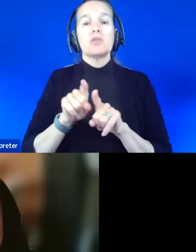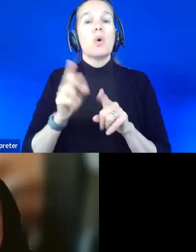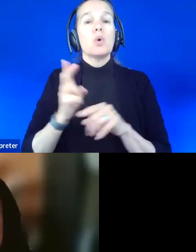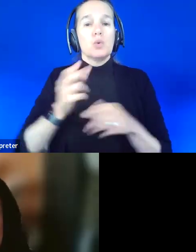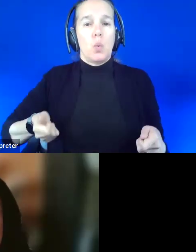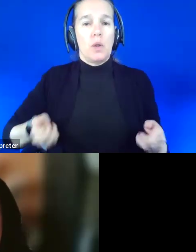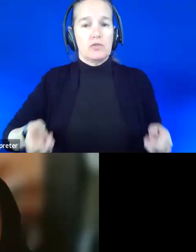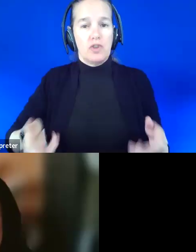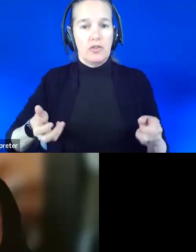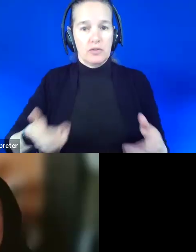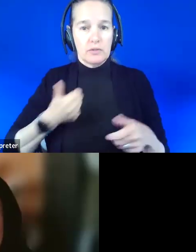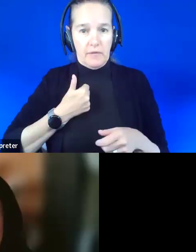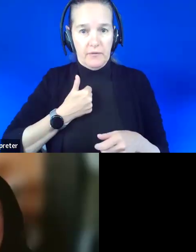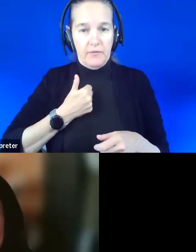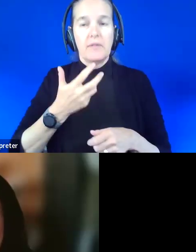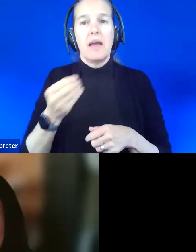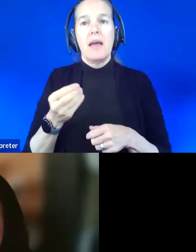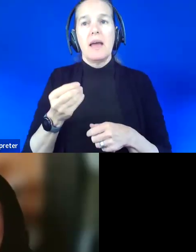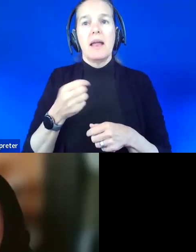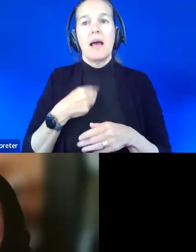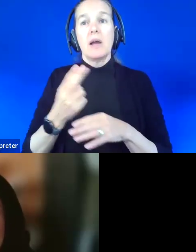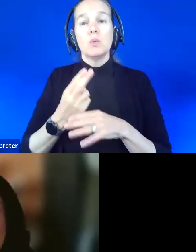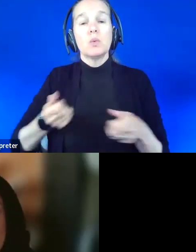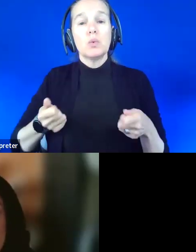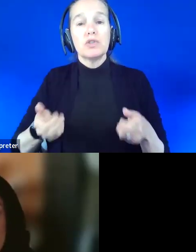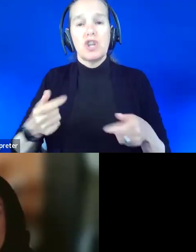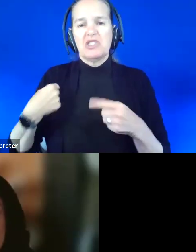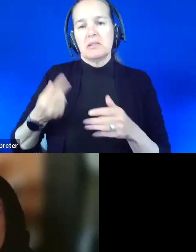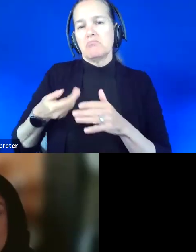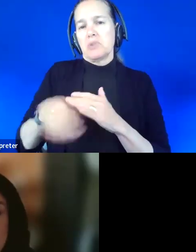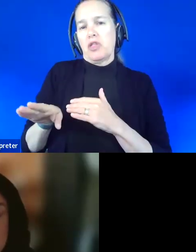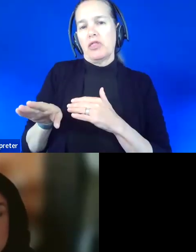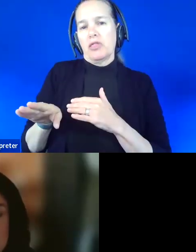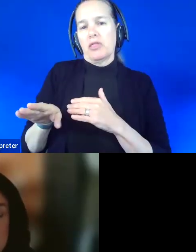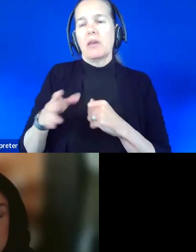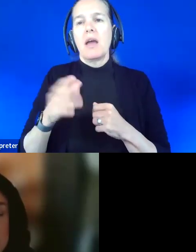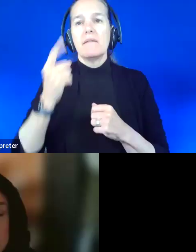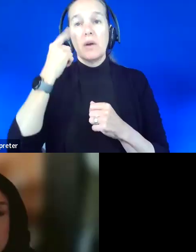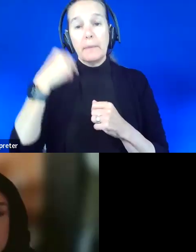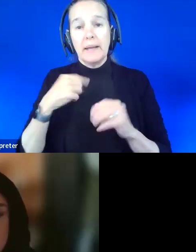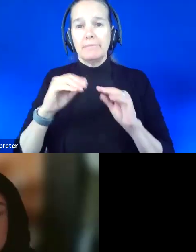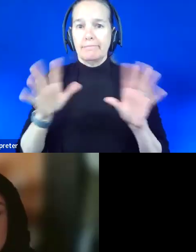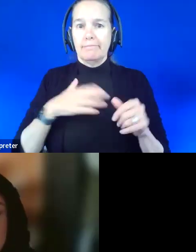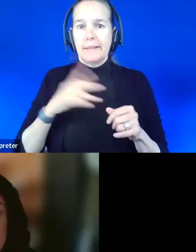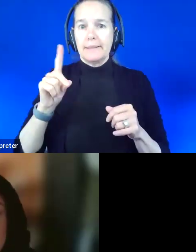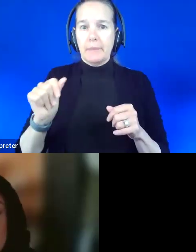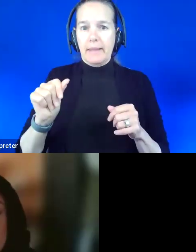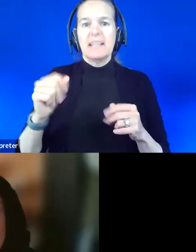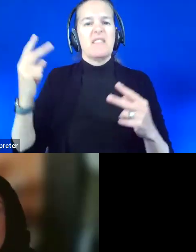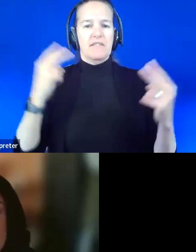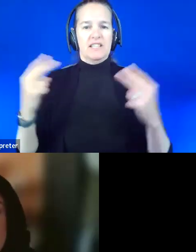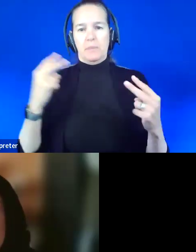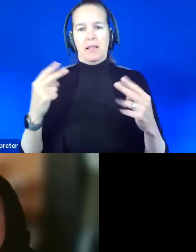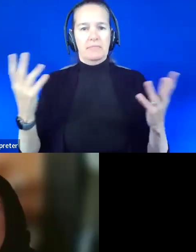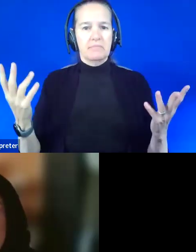user, and I use a wheelchair since birth. And for me, obviously, my disability is visible. So I've